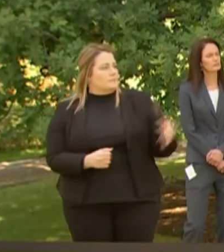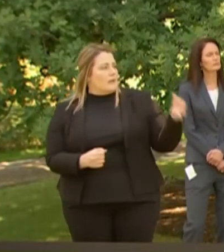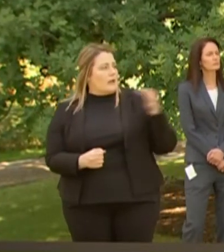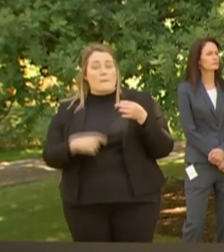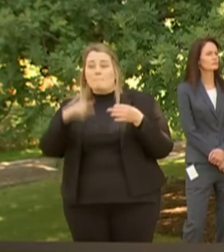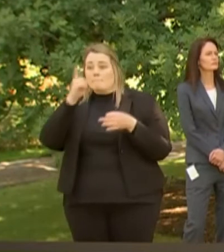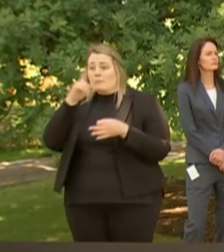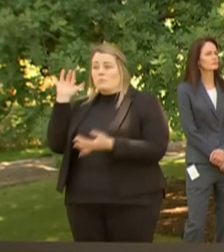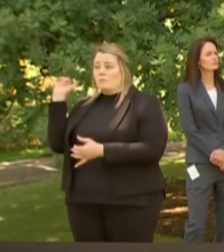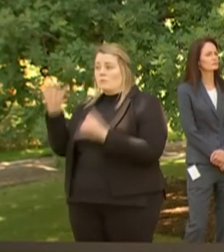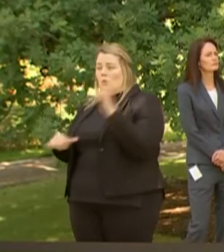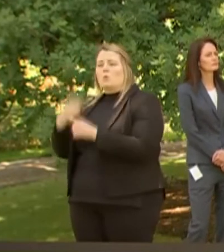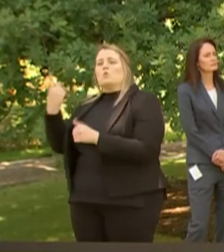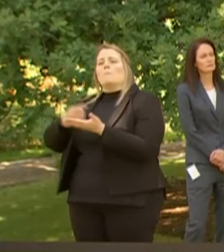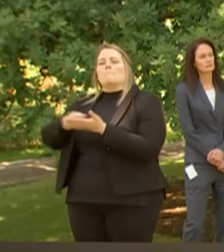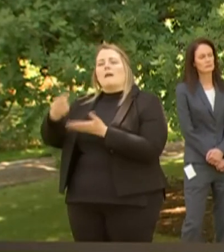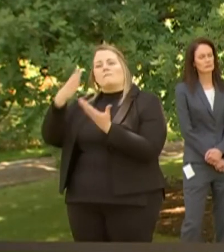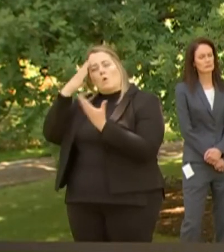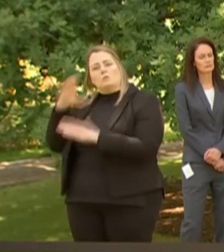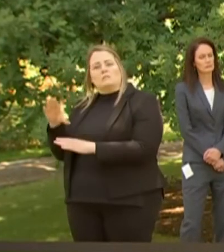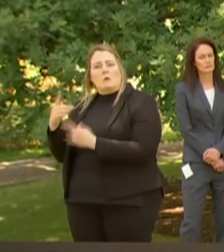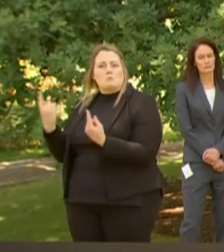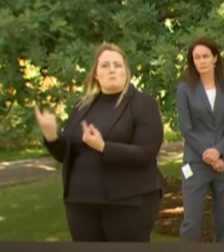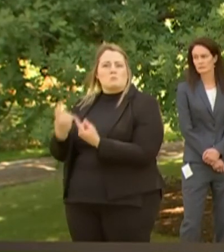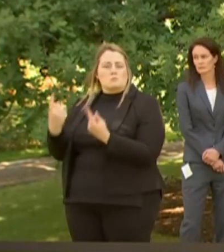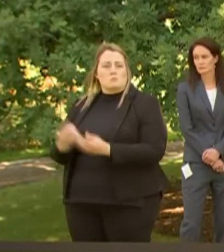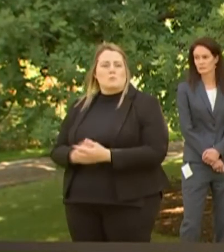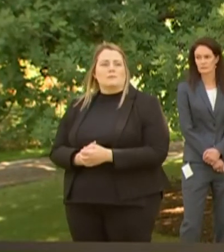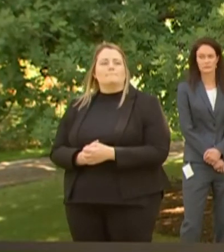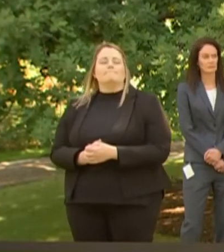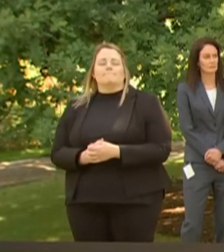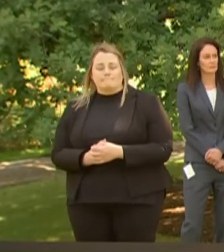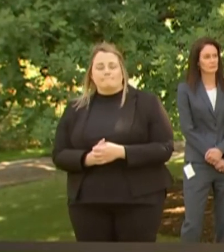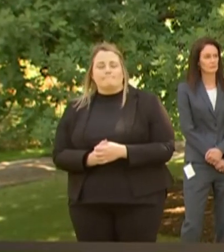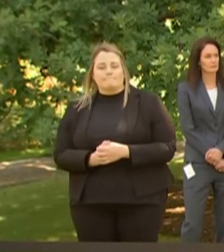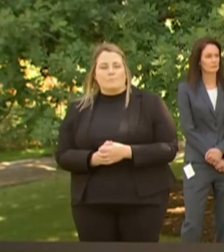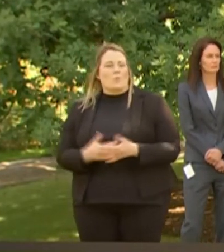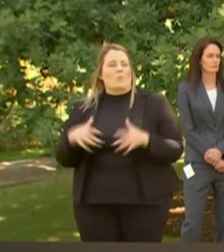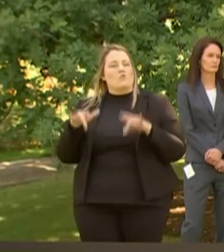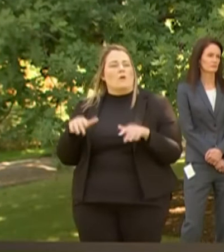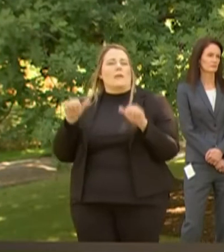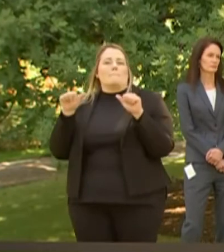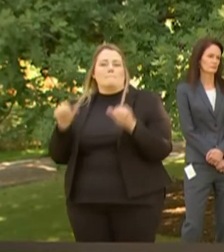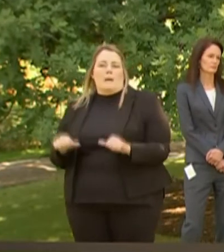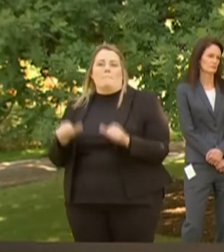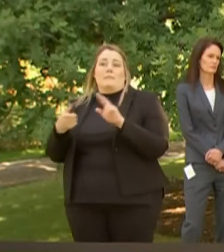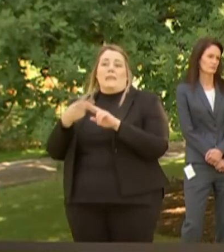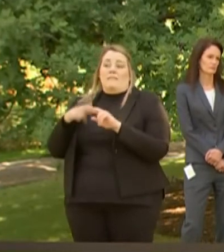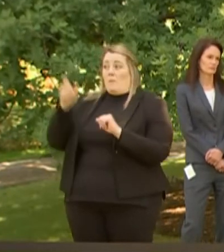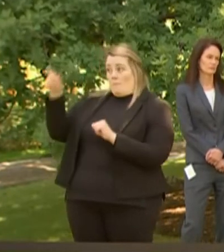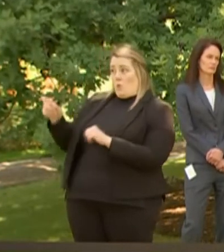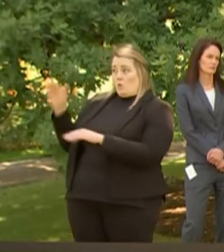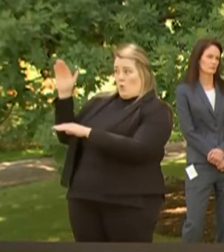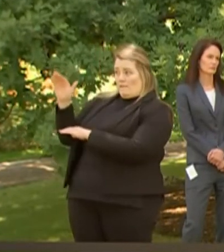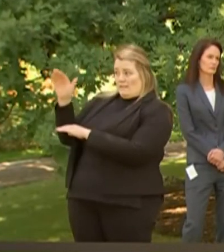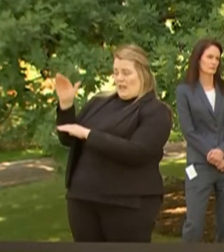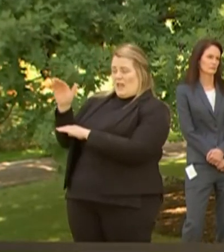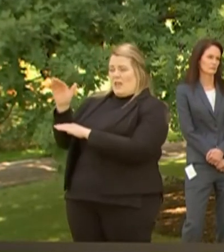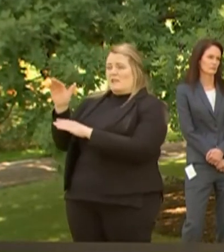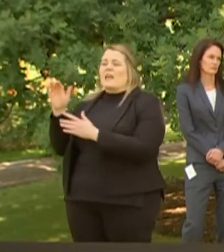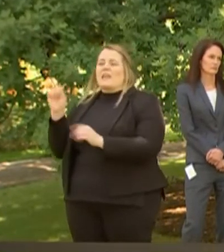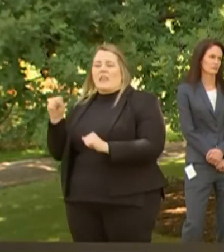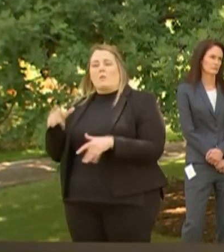Yes, there will be as is the case in every other state and territory. The final details of that are not yet finalised, but you'll finish up with a resident fee,